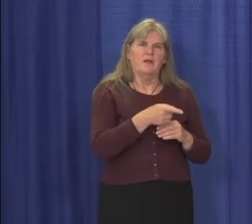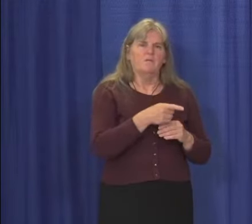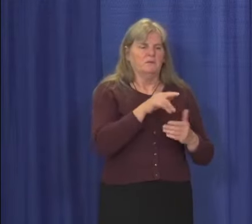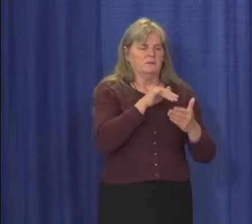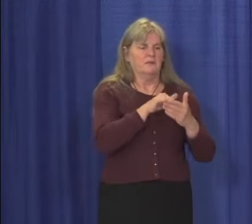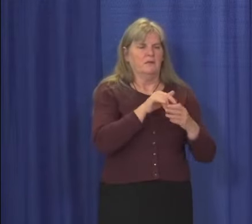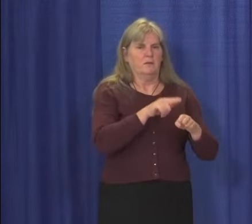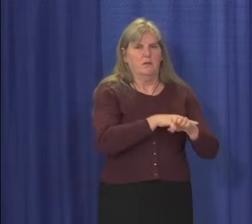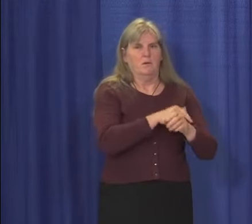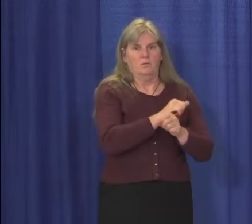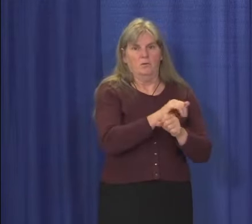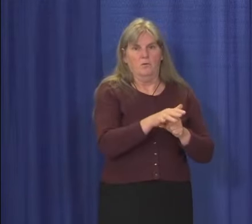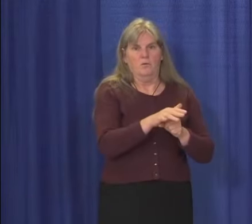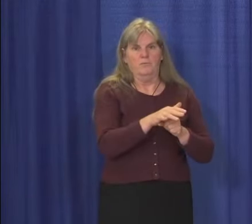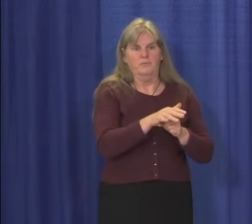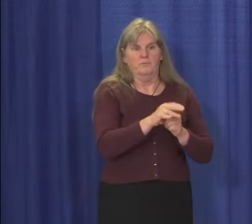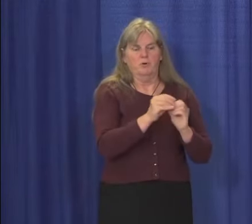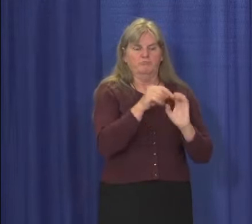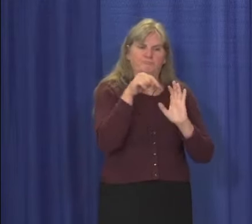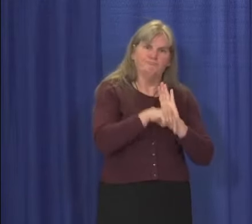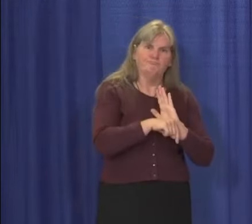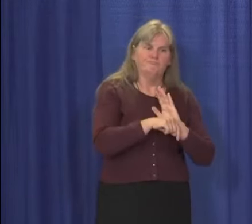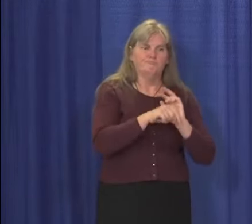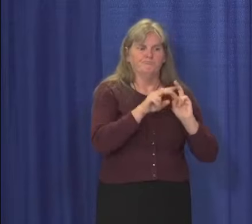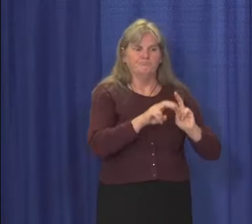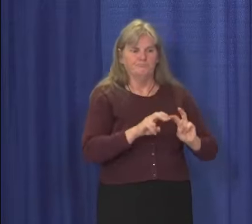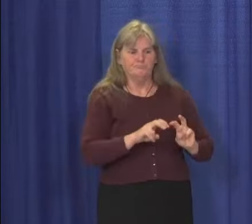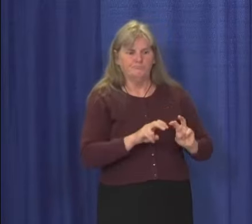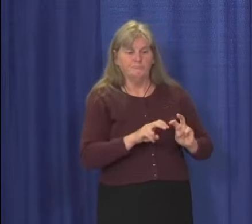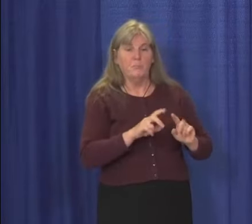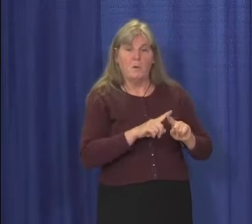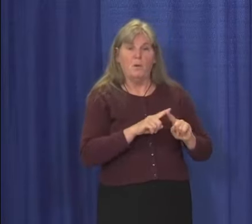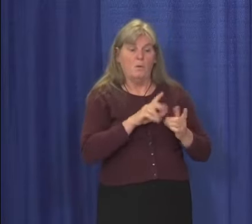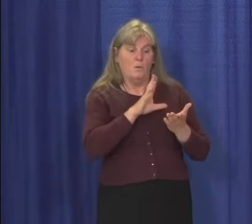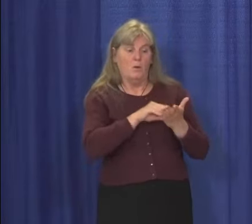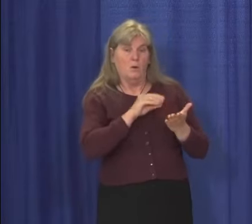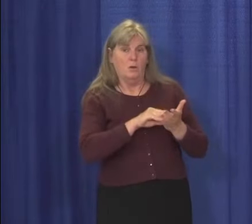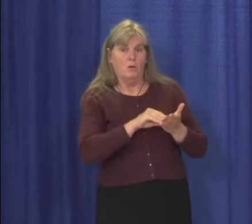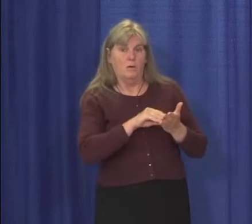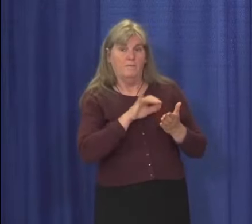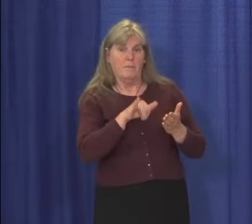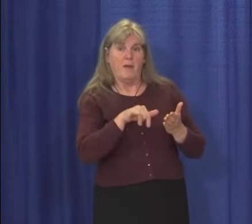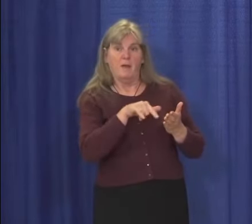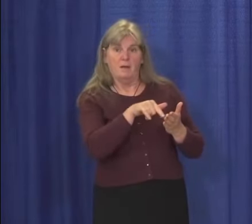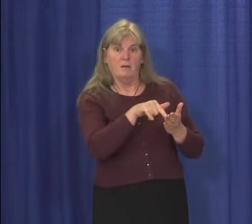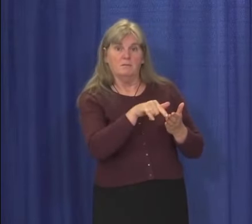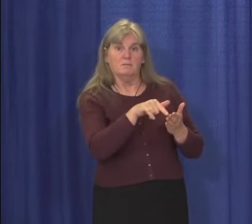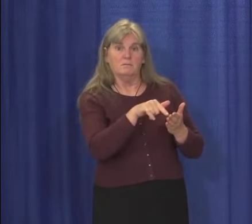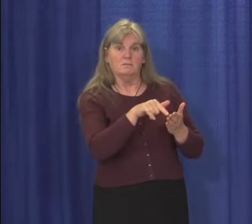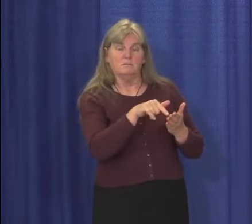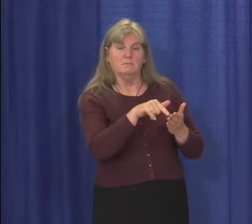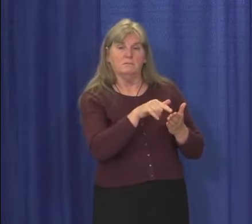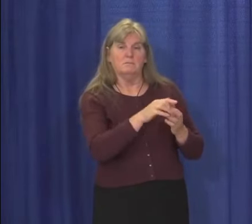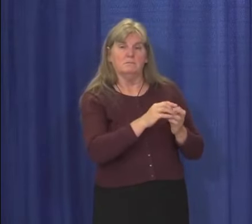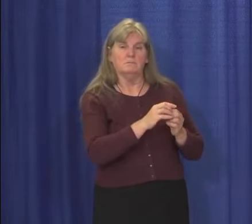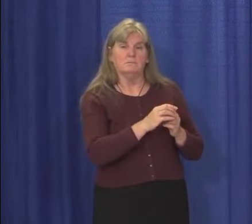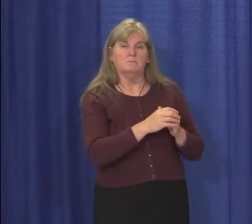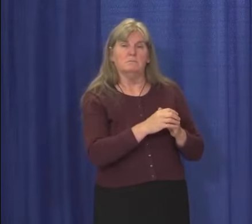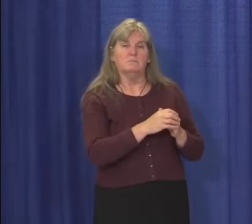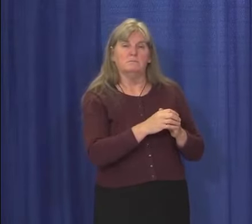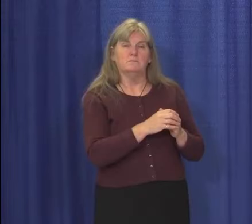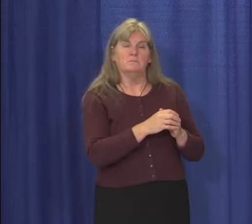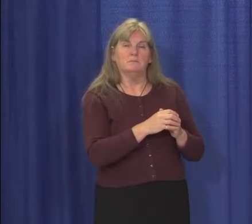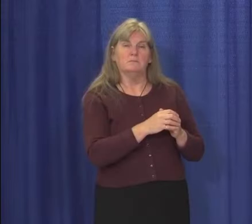we will look forward to learning from emerging research around long COVID, and including the